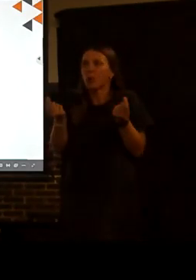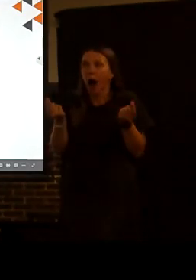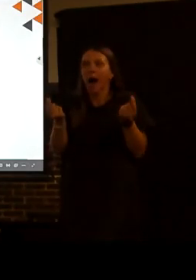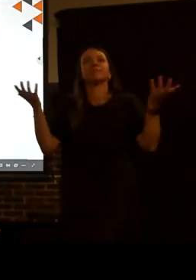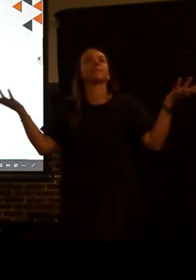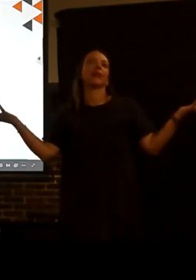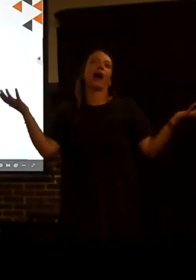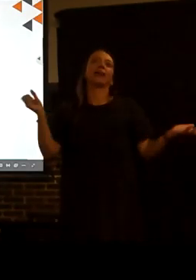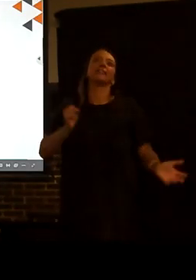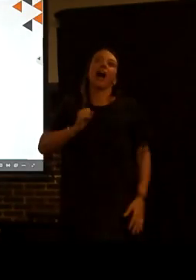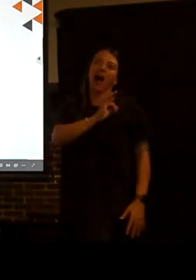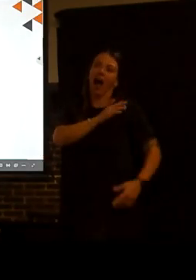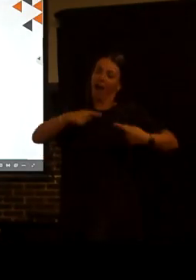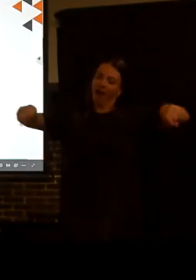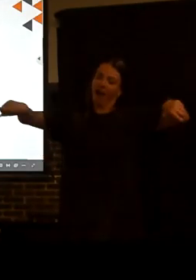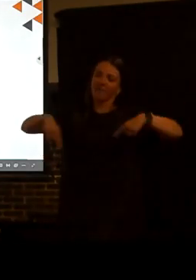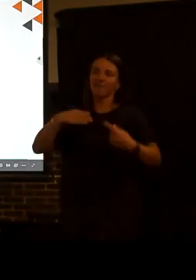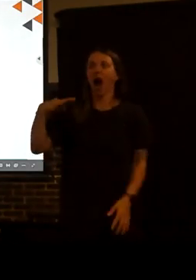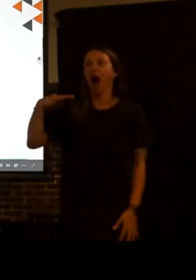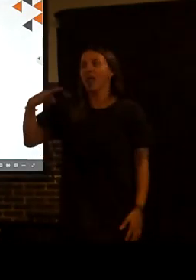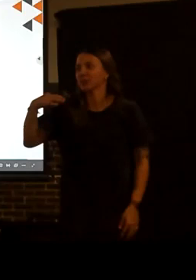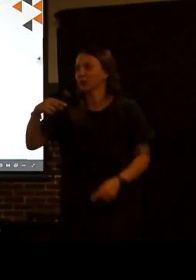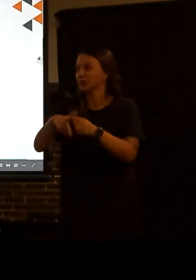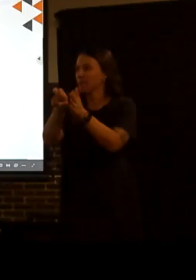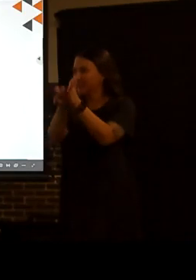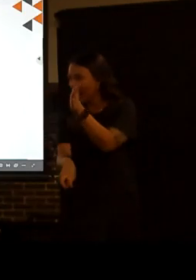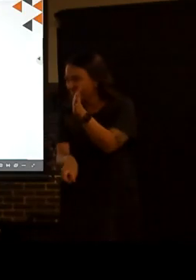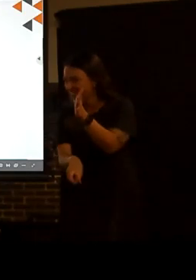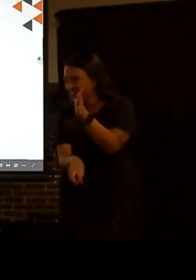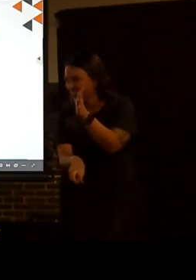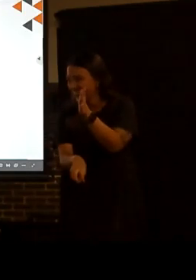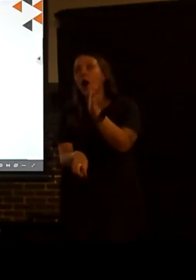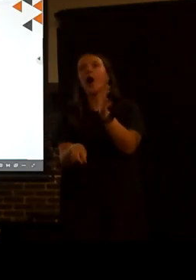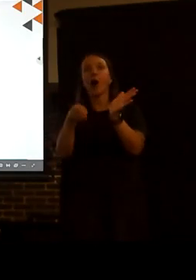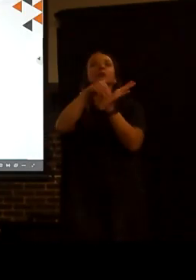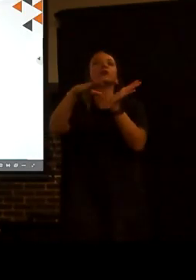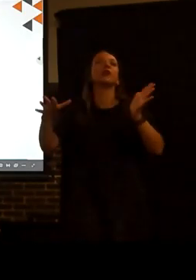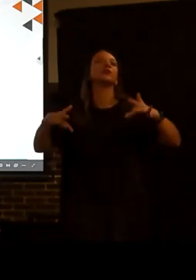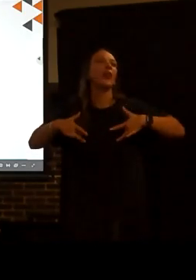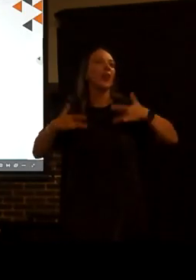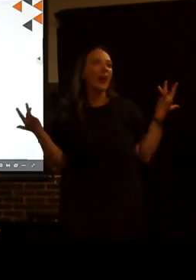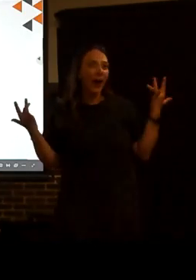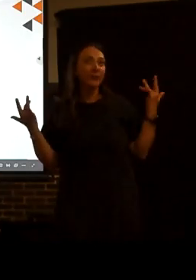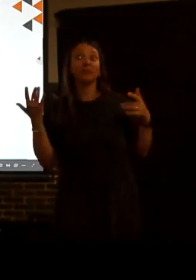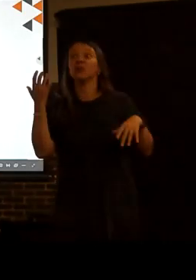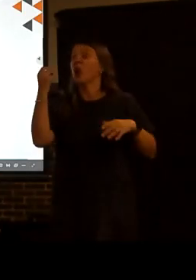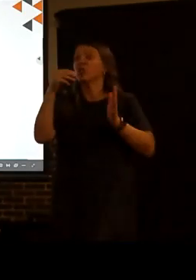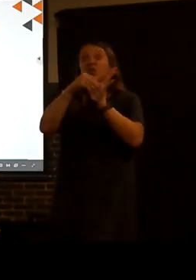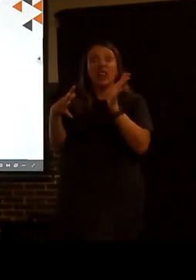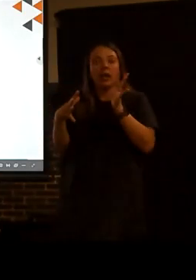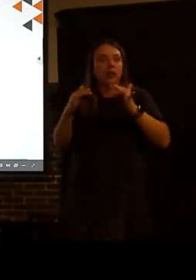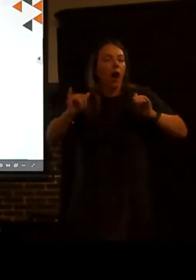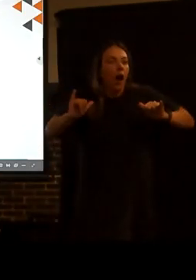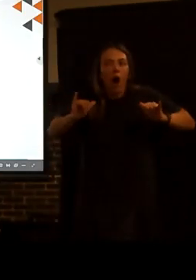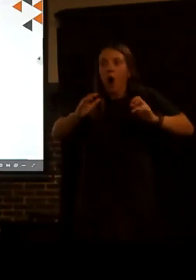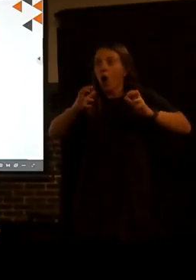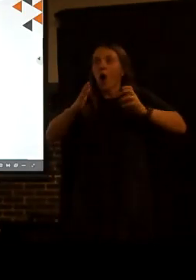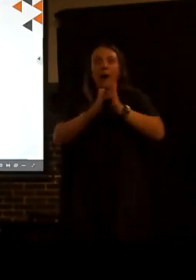we improve their scores? So the staff, we all volunteer to do a dunk tank. And our students were